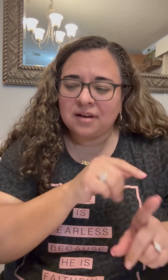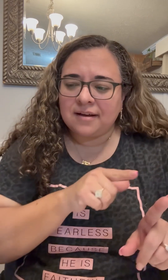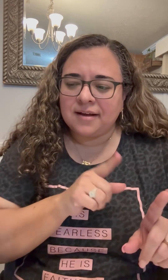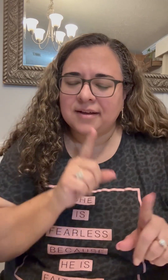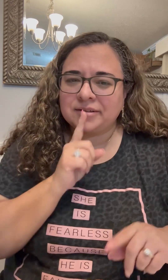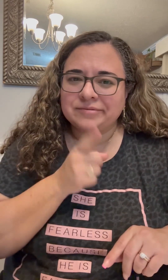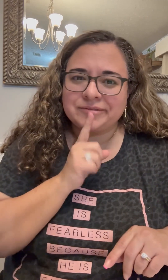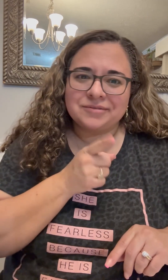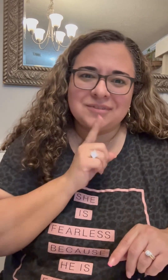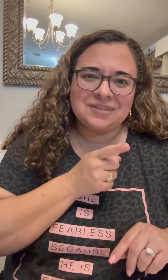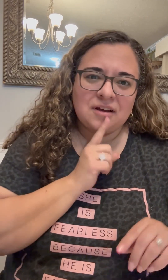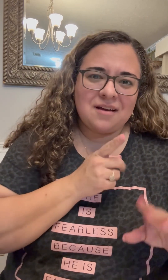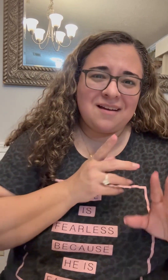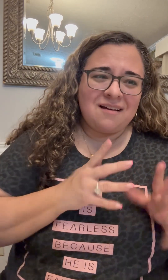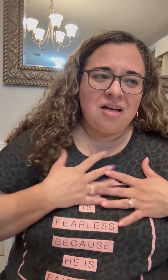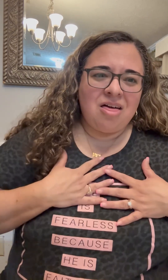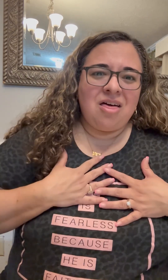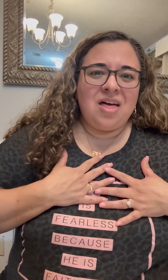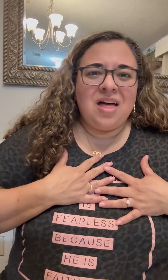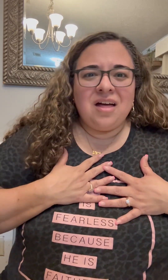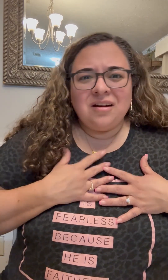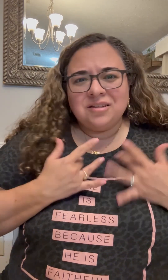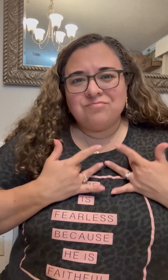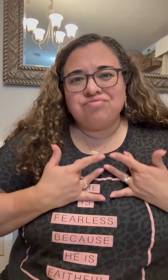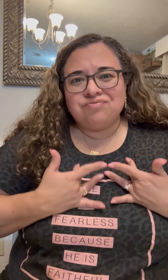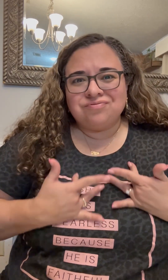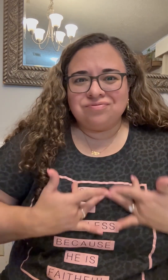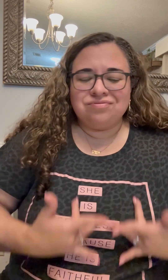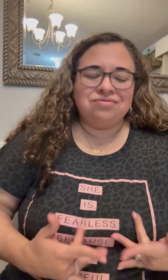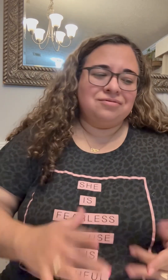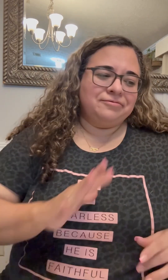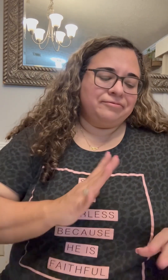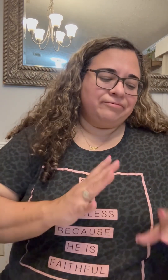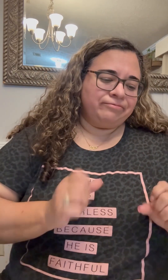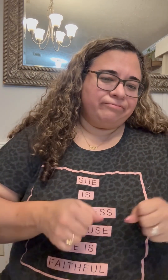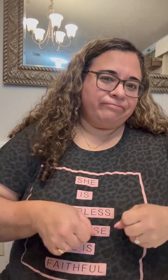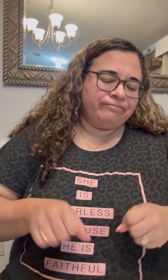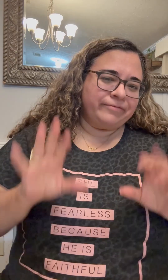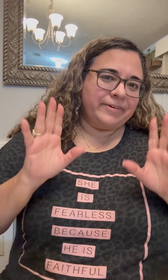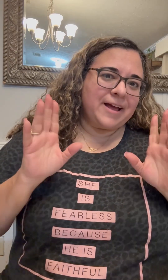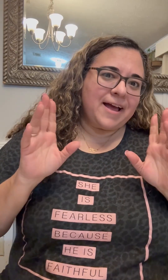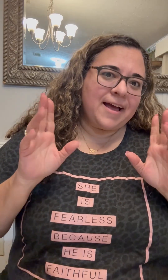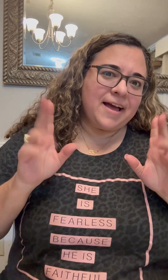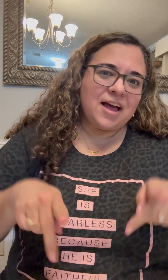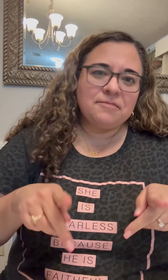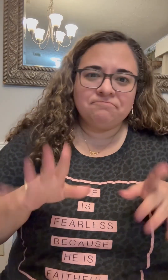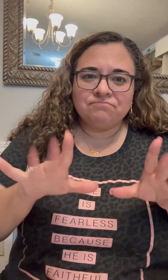incident? So he said, okay. He was really upset, but said, okay, we're not going.